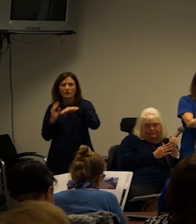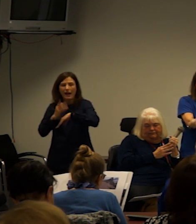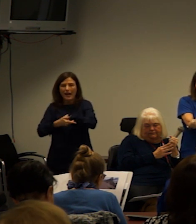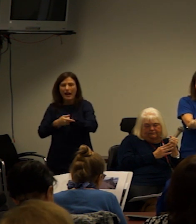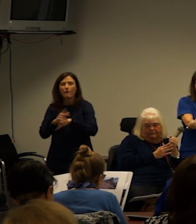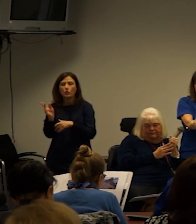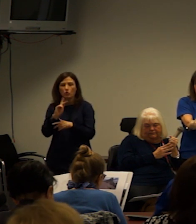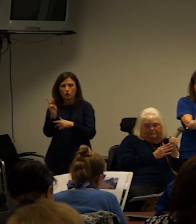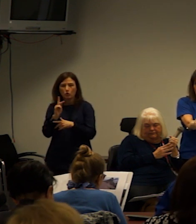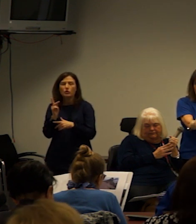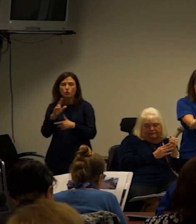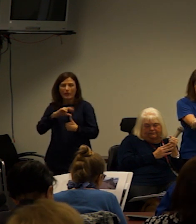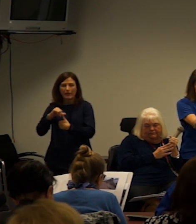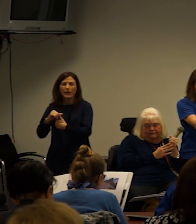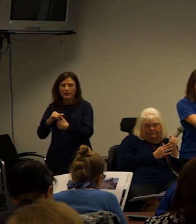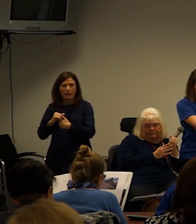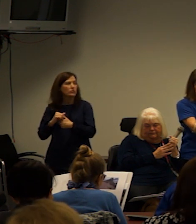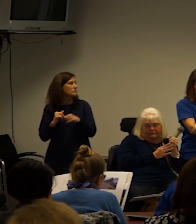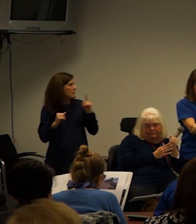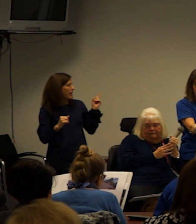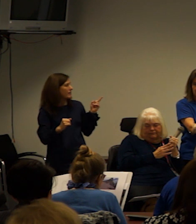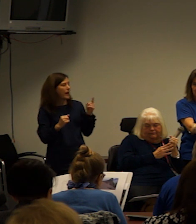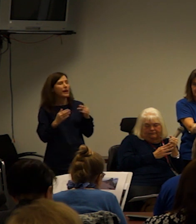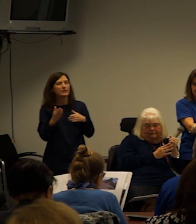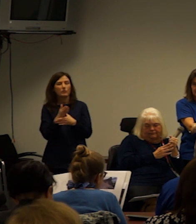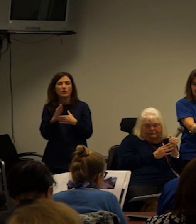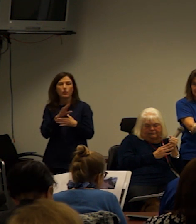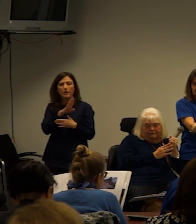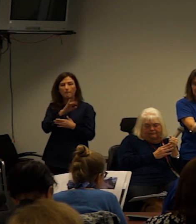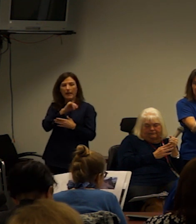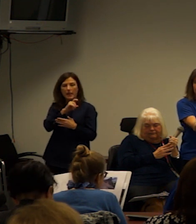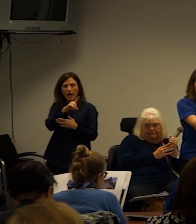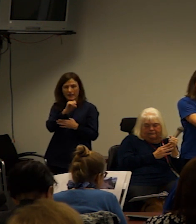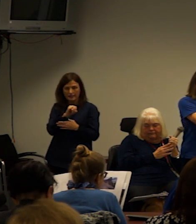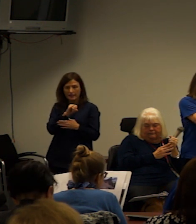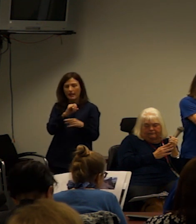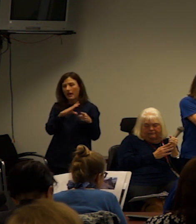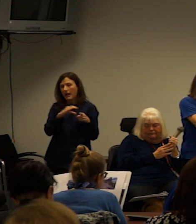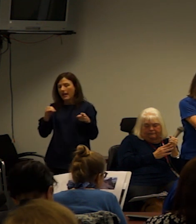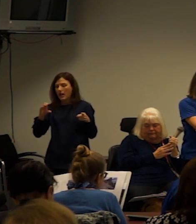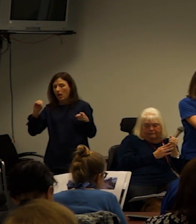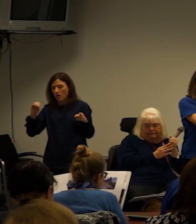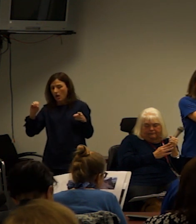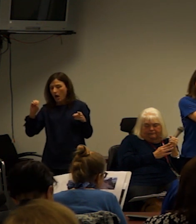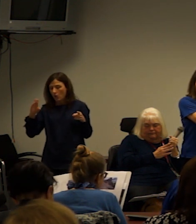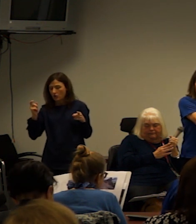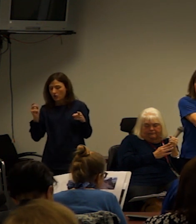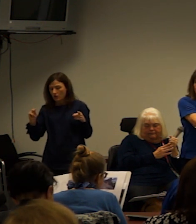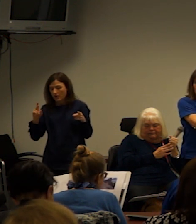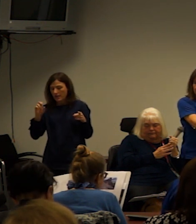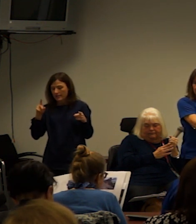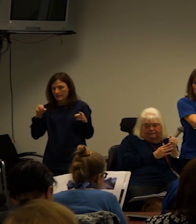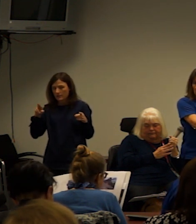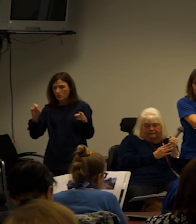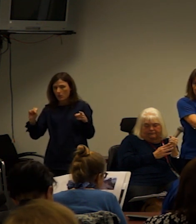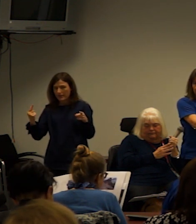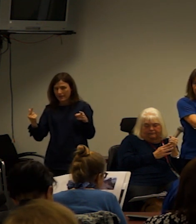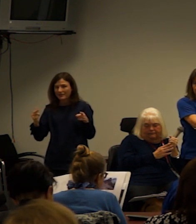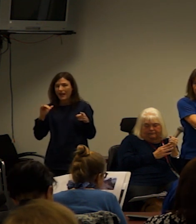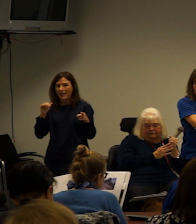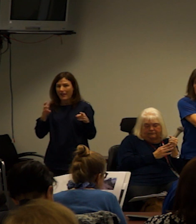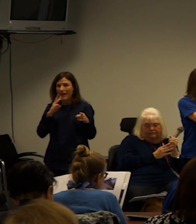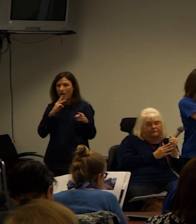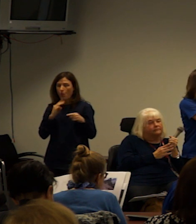up. This is the bridge that spans between Ocean Springs and Biloxi. And the water, the force of the